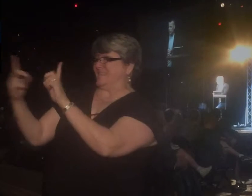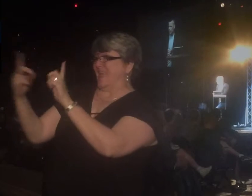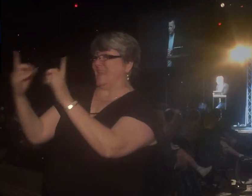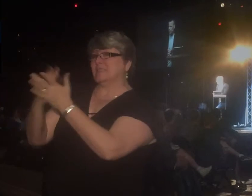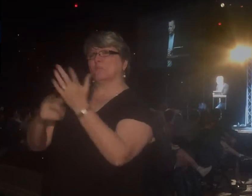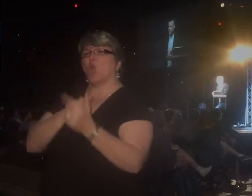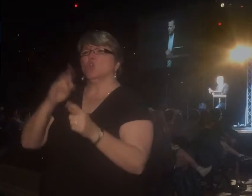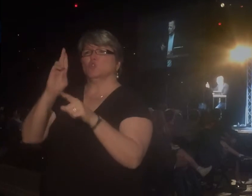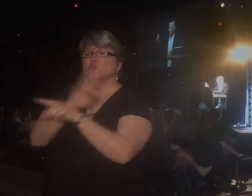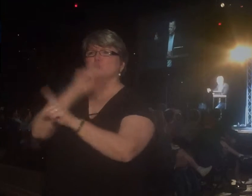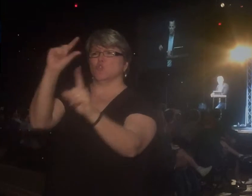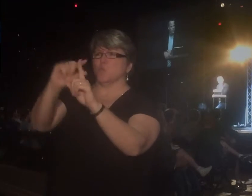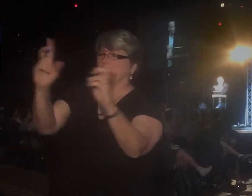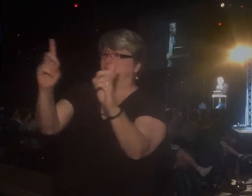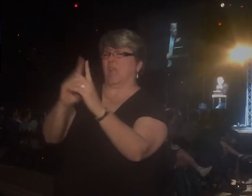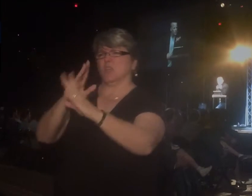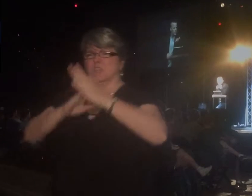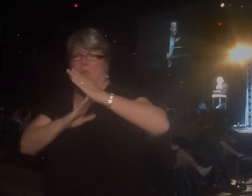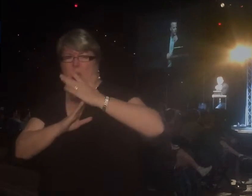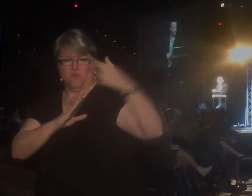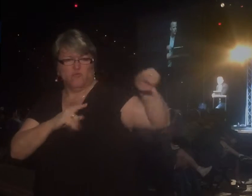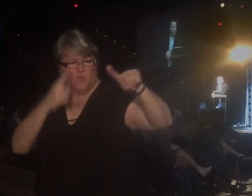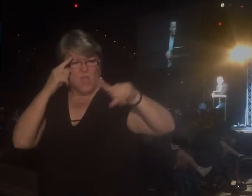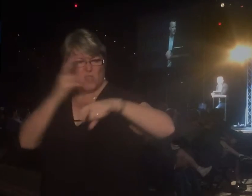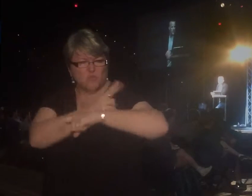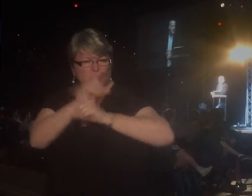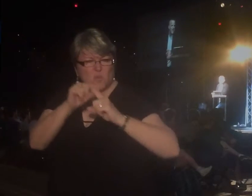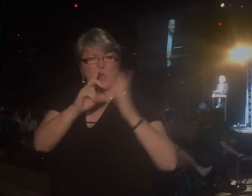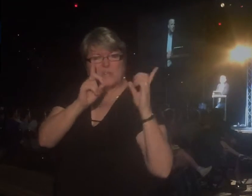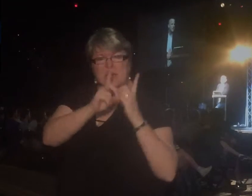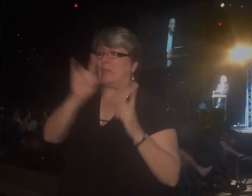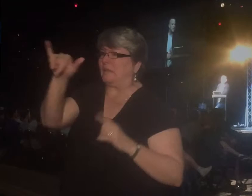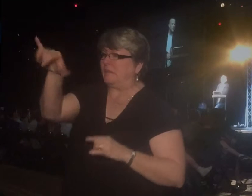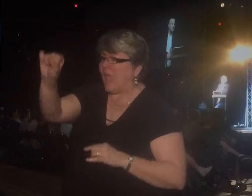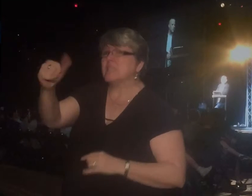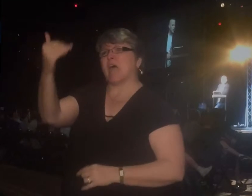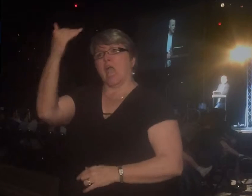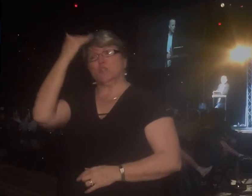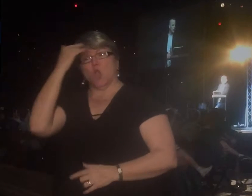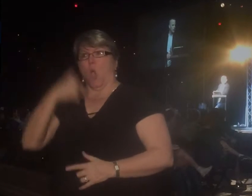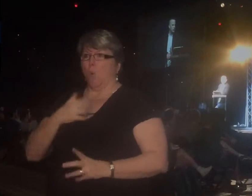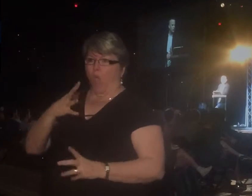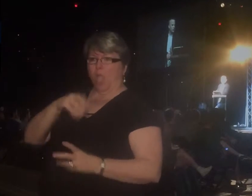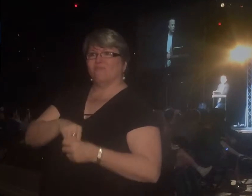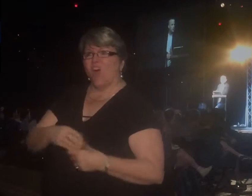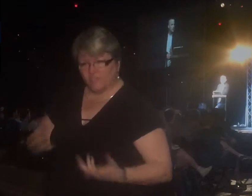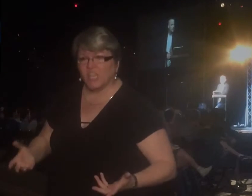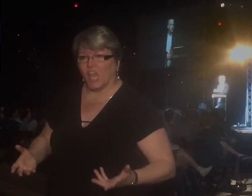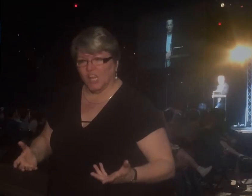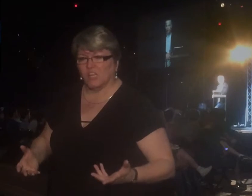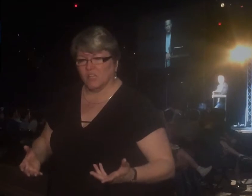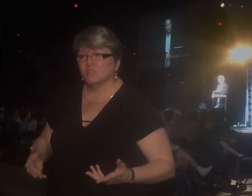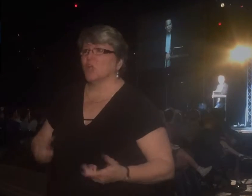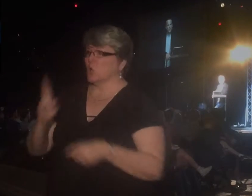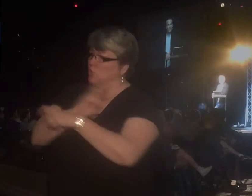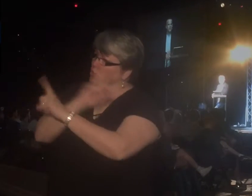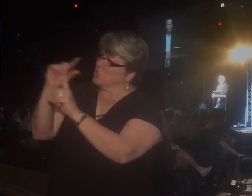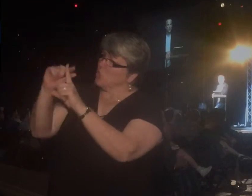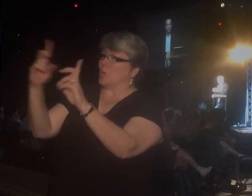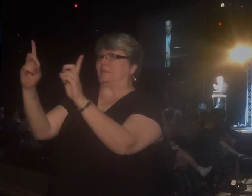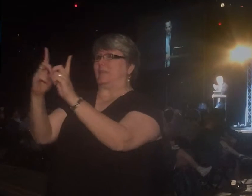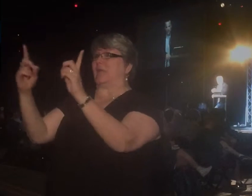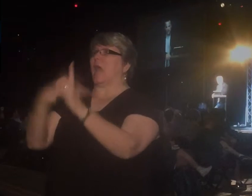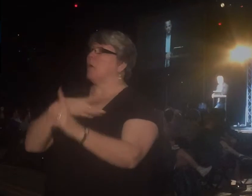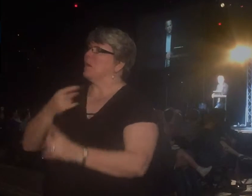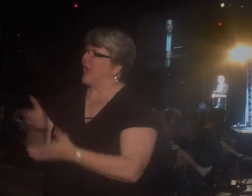date? Because some girl said, use the word date. And I was like, time out. Do the rest of you think you should use the word date? And they're like, yeah, because at least I know what I'm getting into. So use the